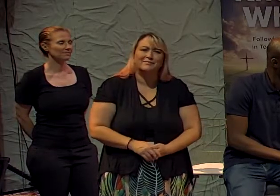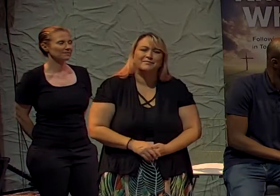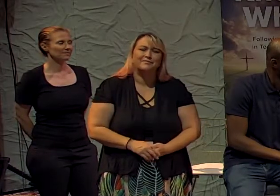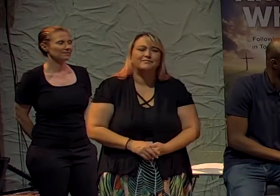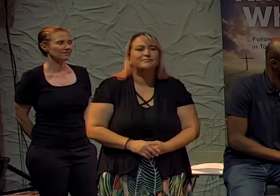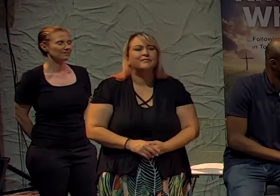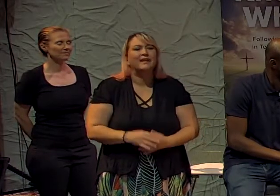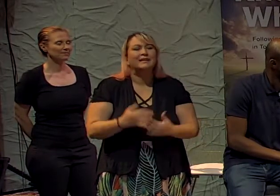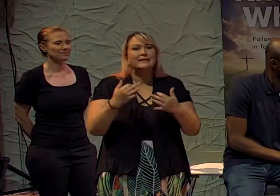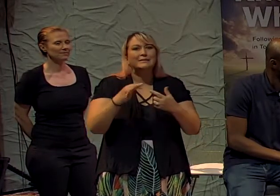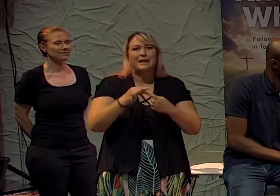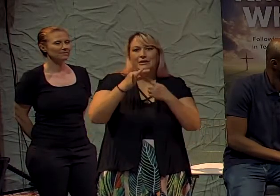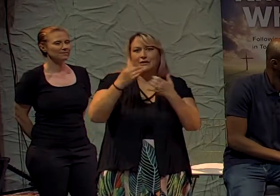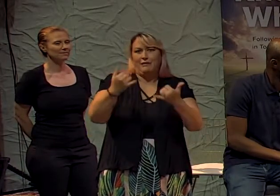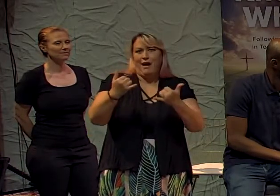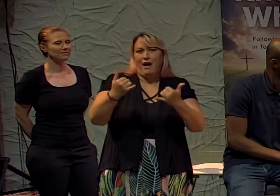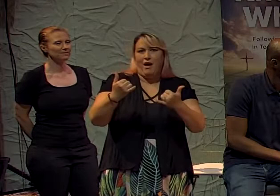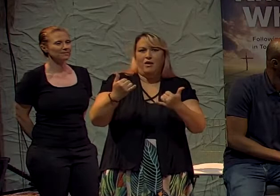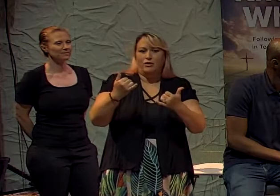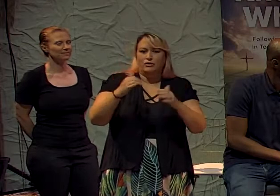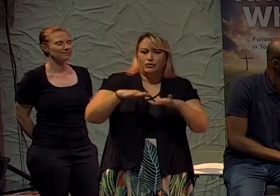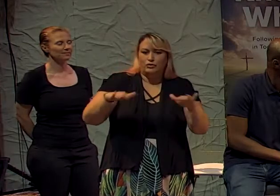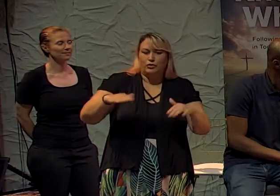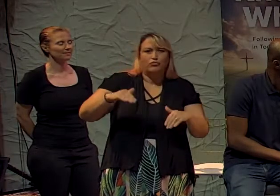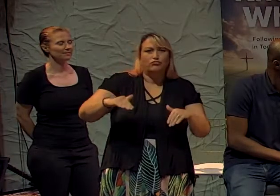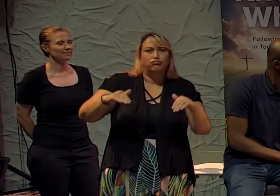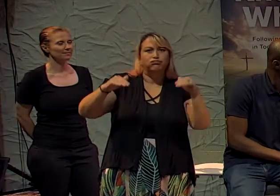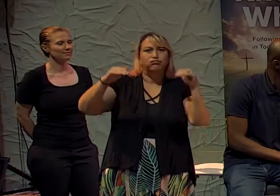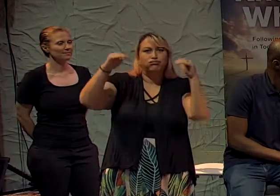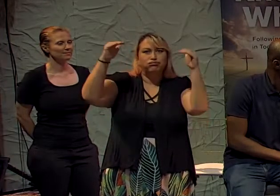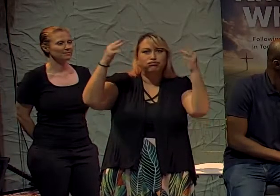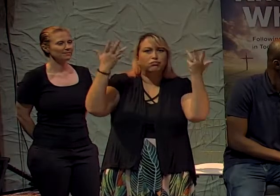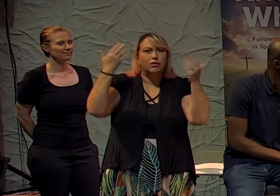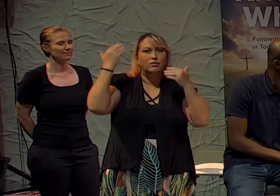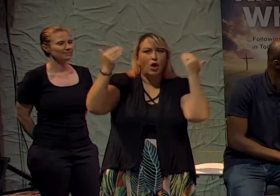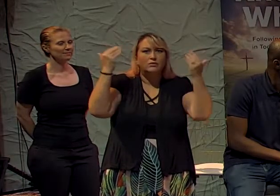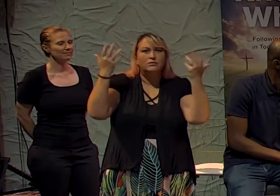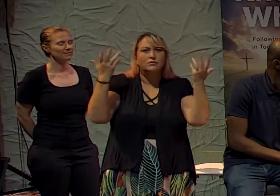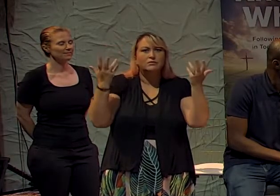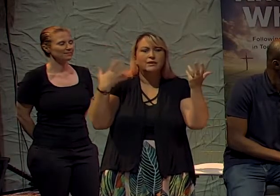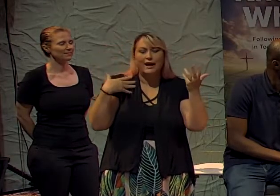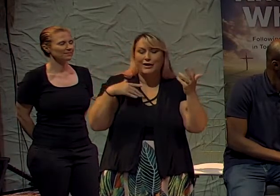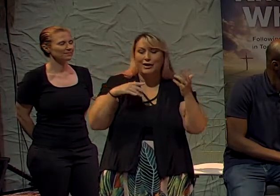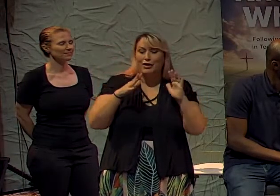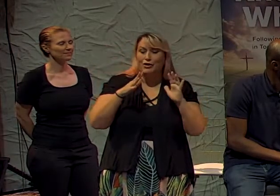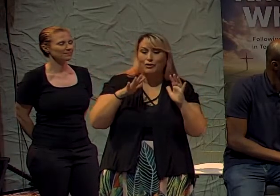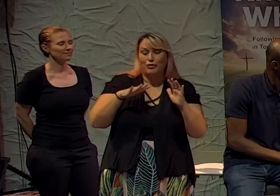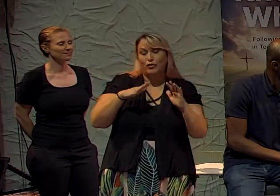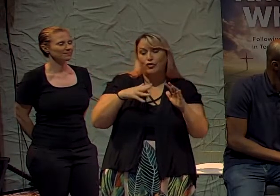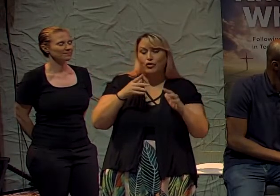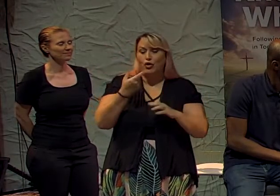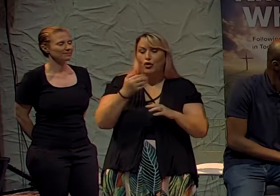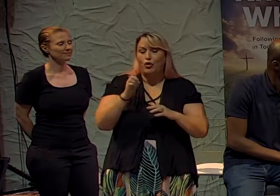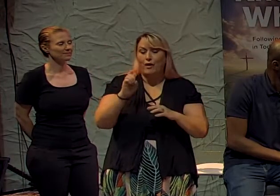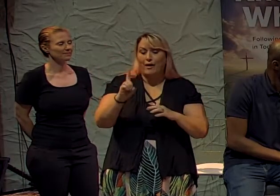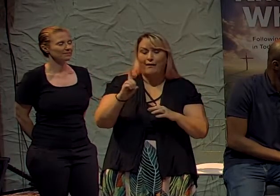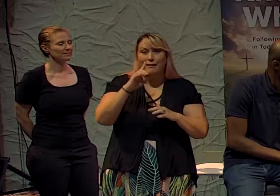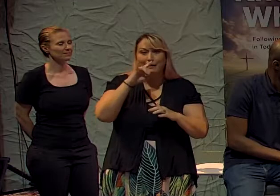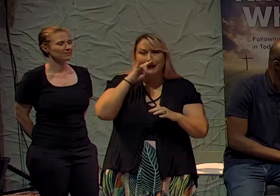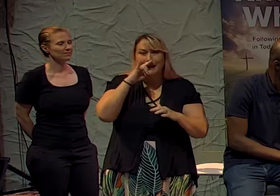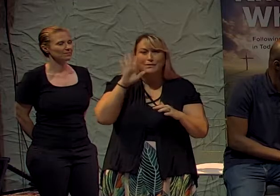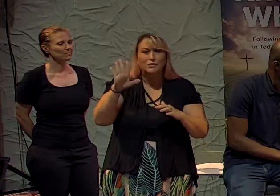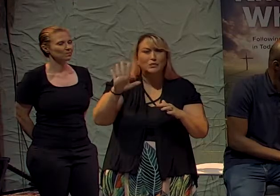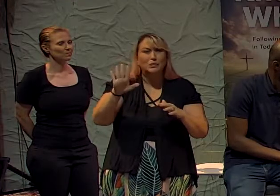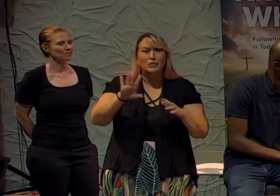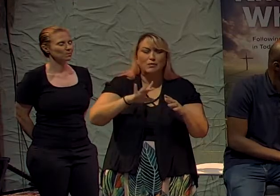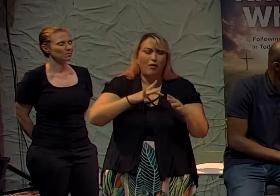especially now with grown children and like grandkids who just give your heart a new start. They just do. And I think that